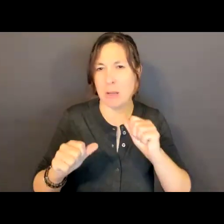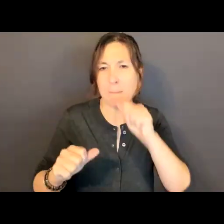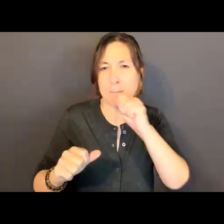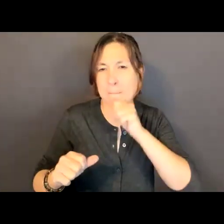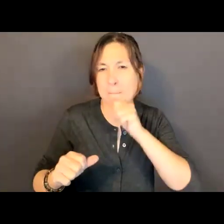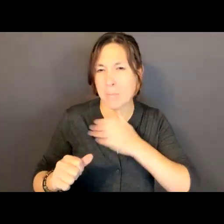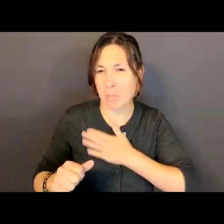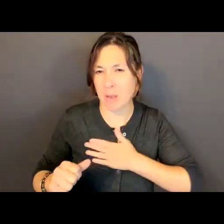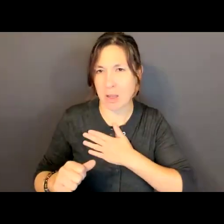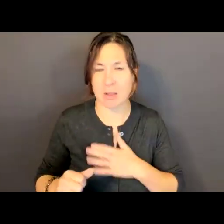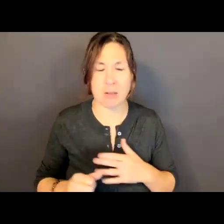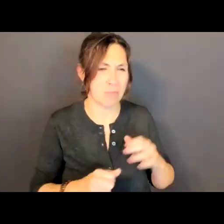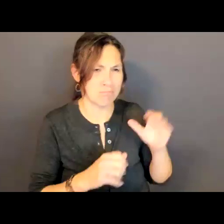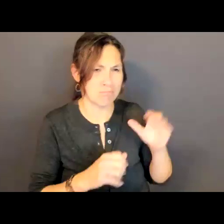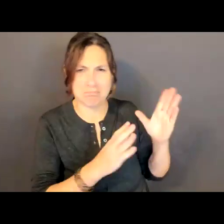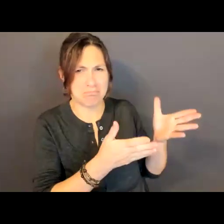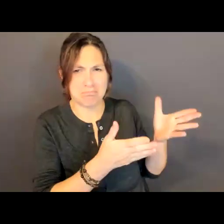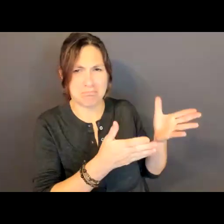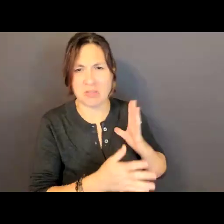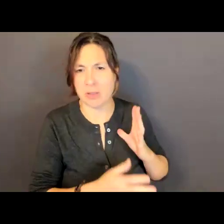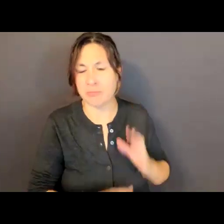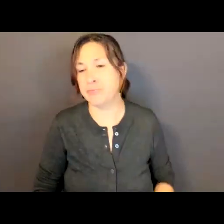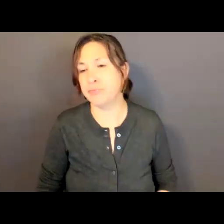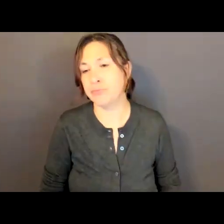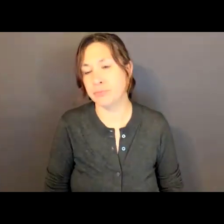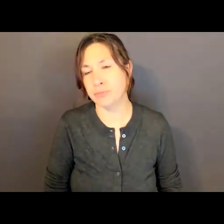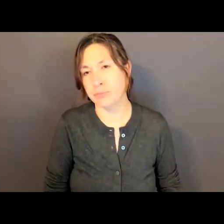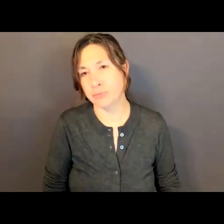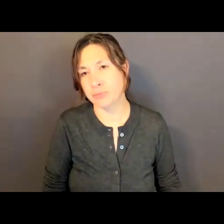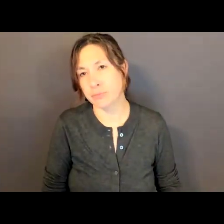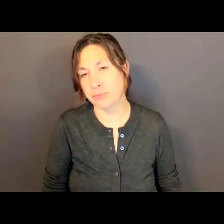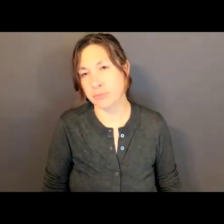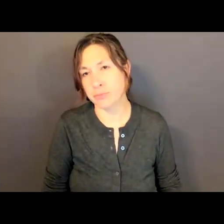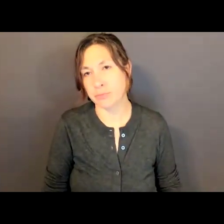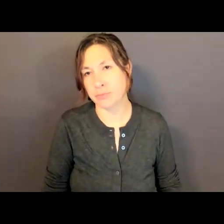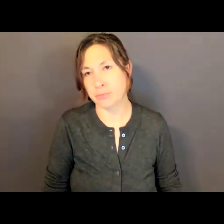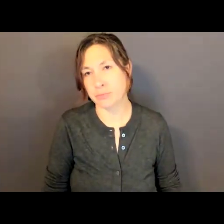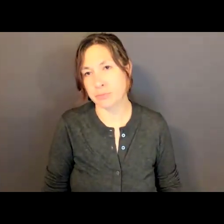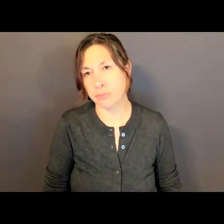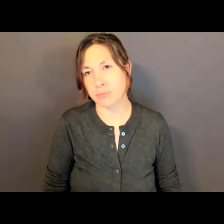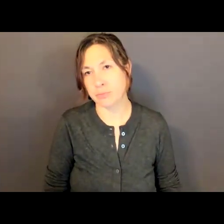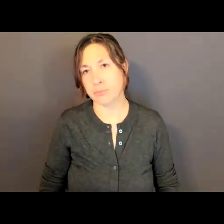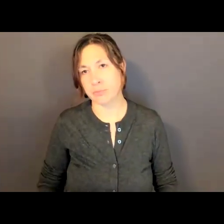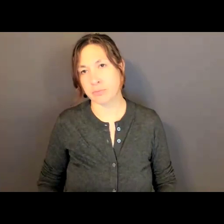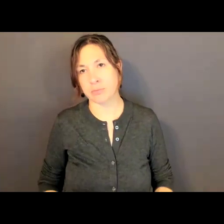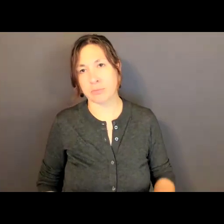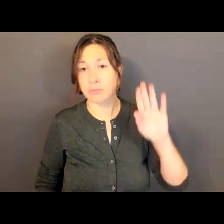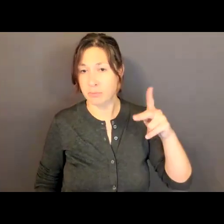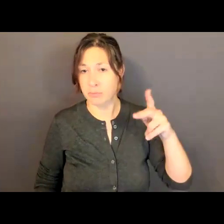please. Okay. We got you. Go ahead. The district putting application at